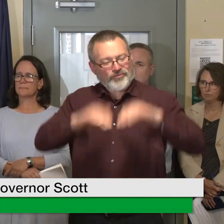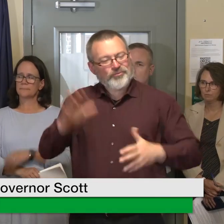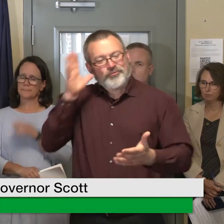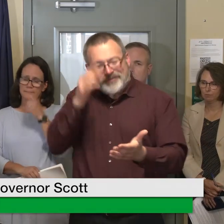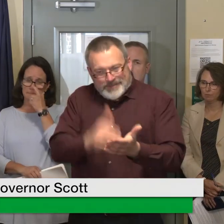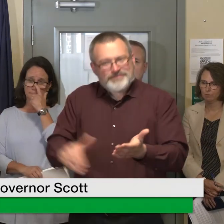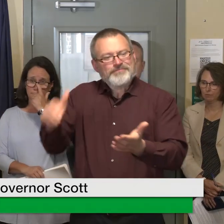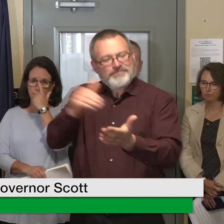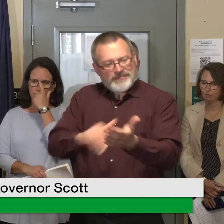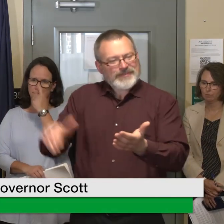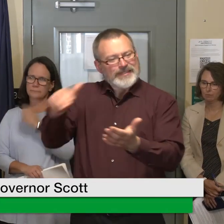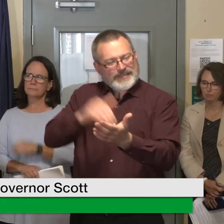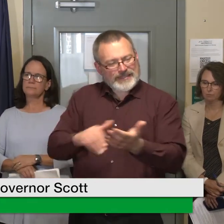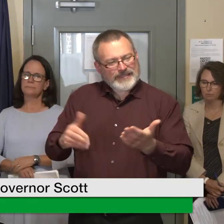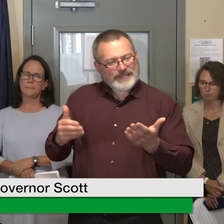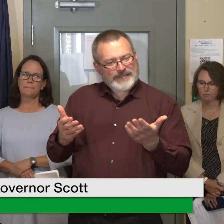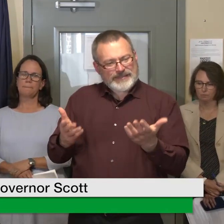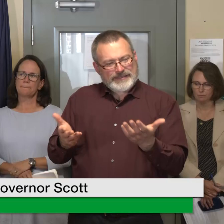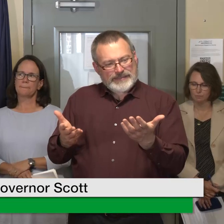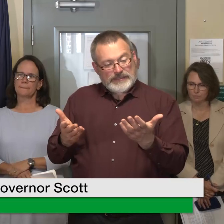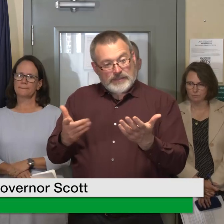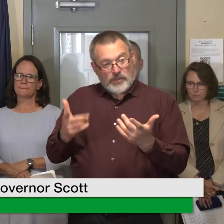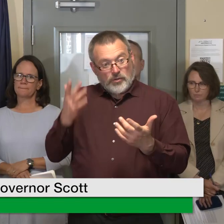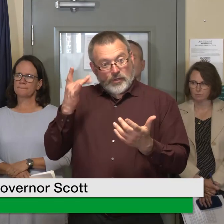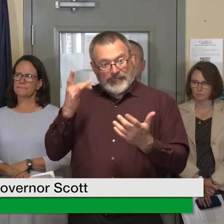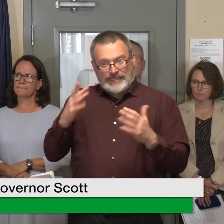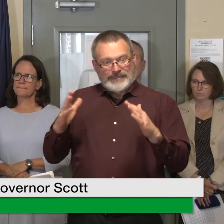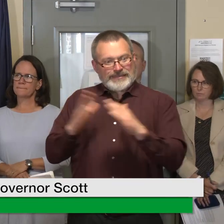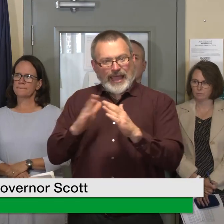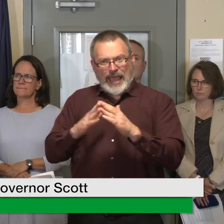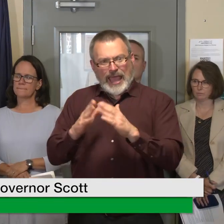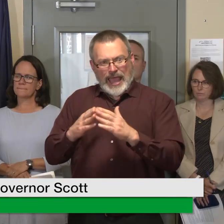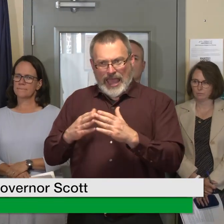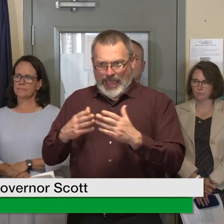in some cases, towns spent a lot of money repairing roads that were washed